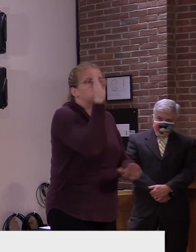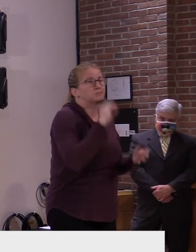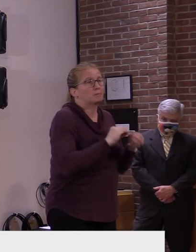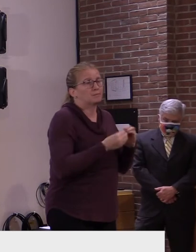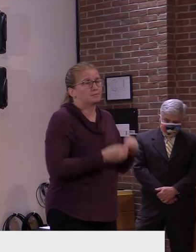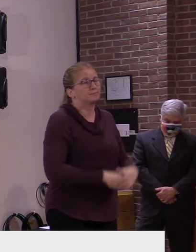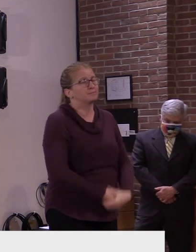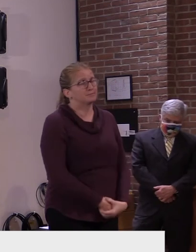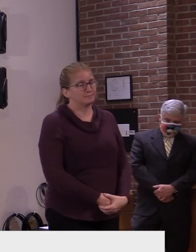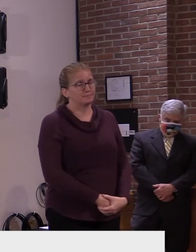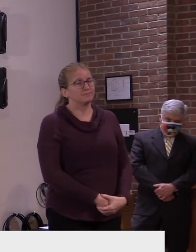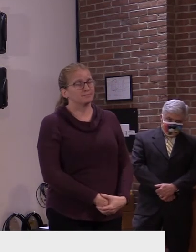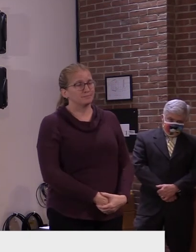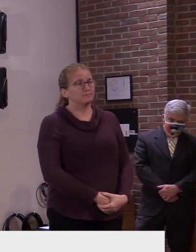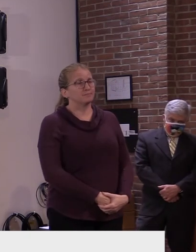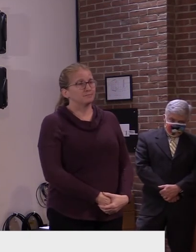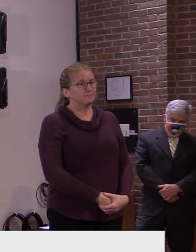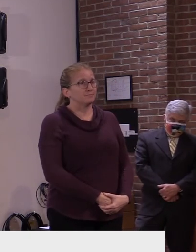thank you